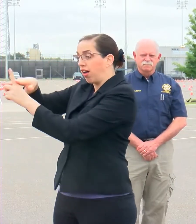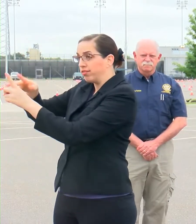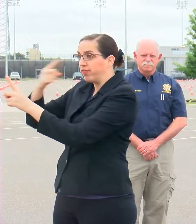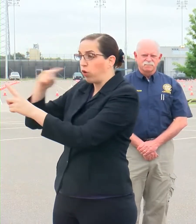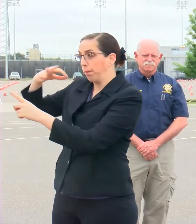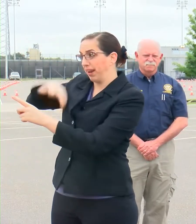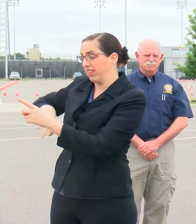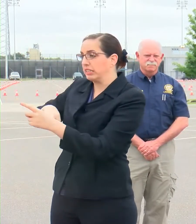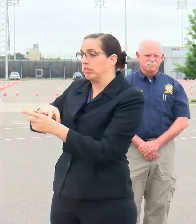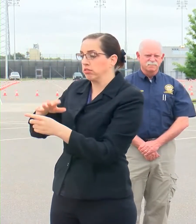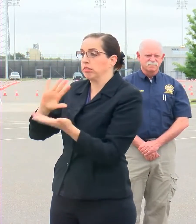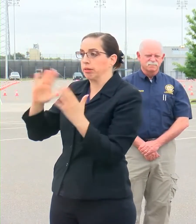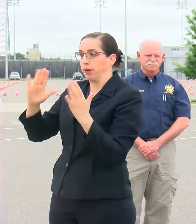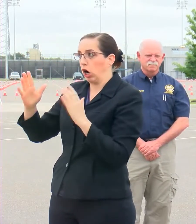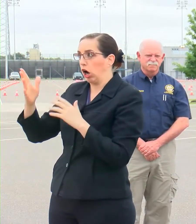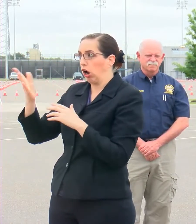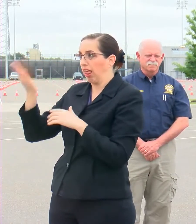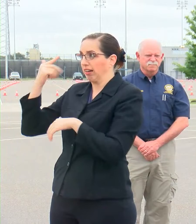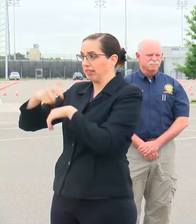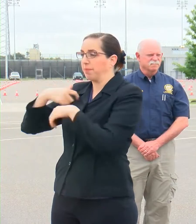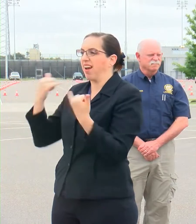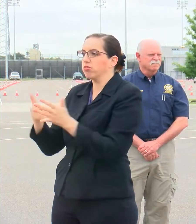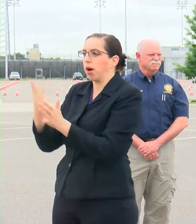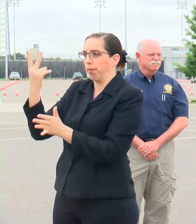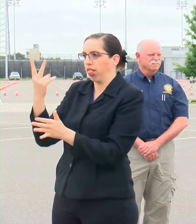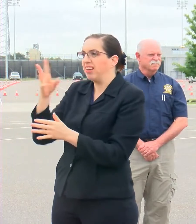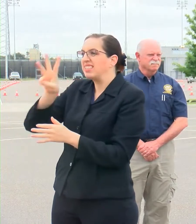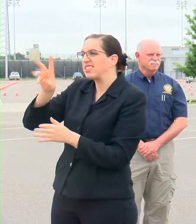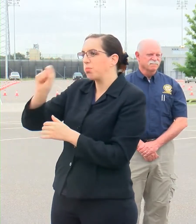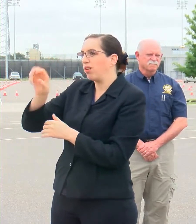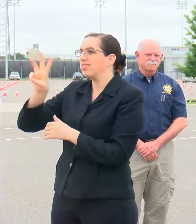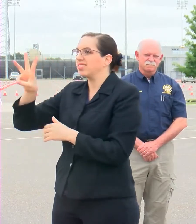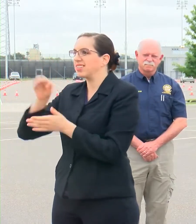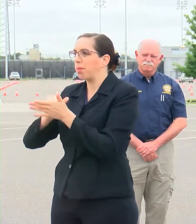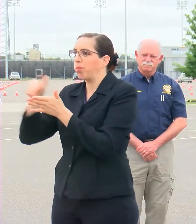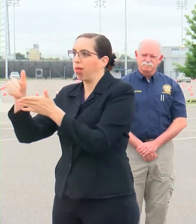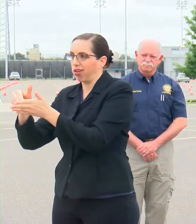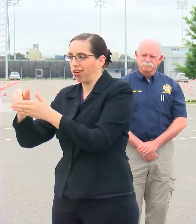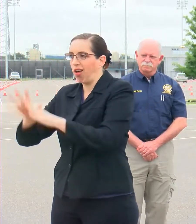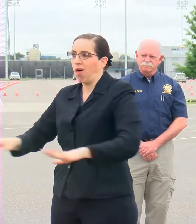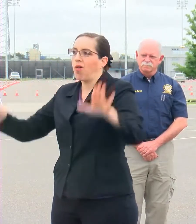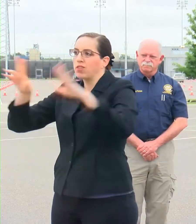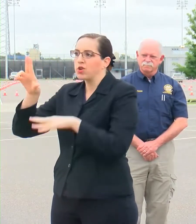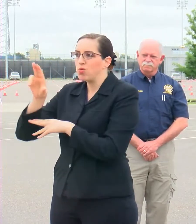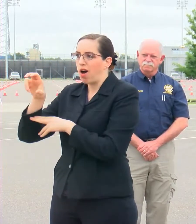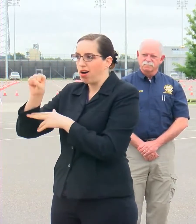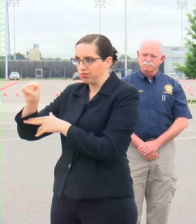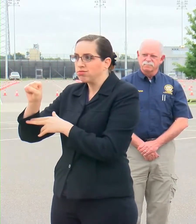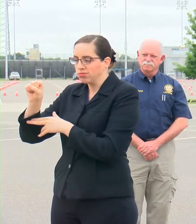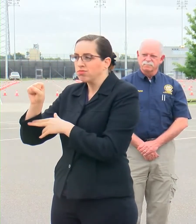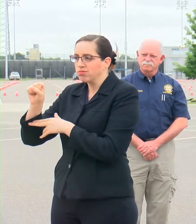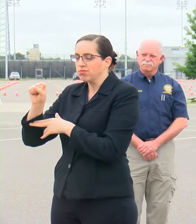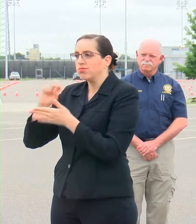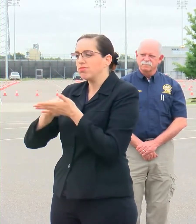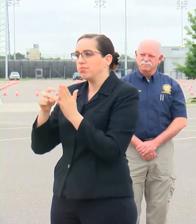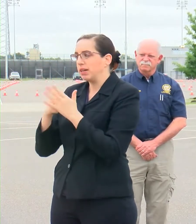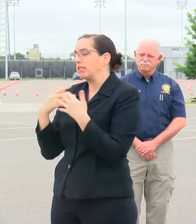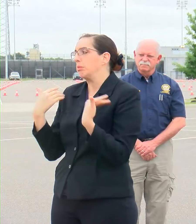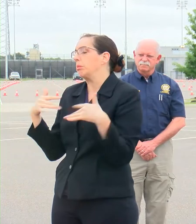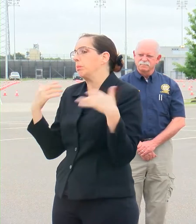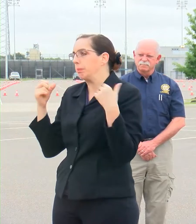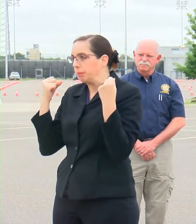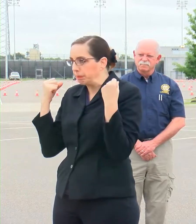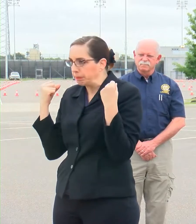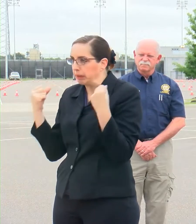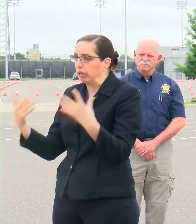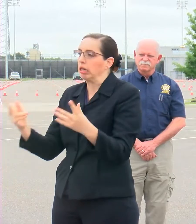has doubled from what it was the last time. Now it's 6.6 million in the entire country. I'm sure there are literally hundreds of thousands